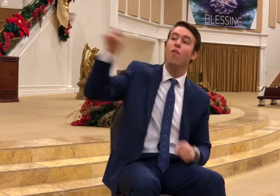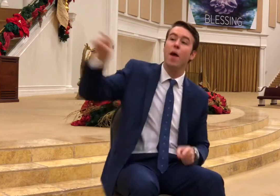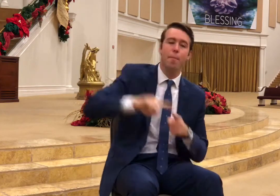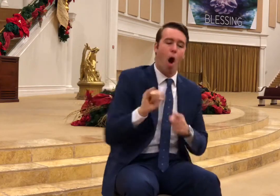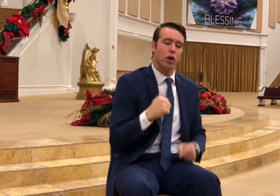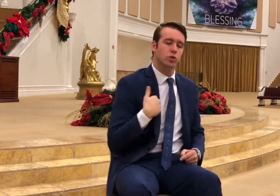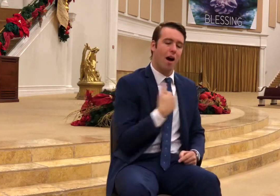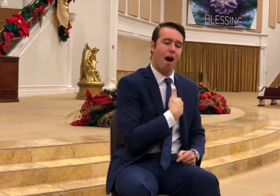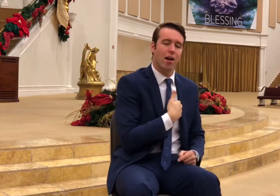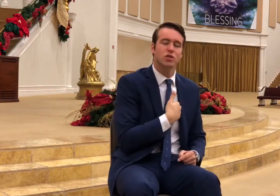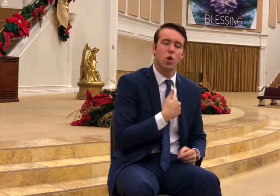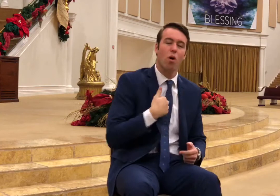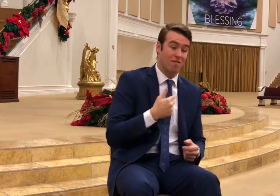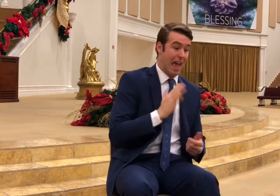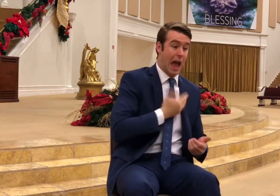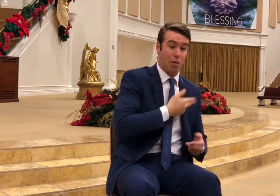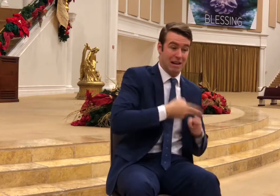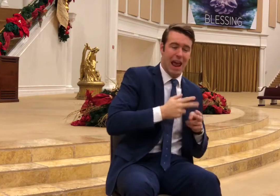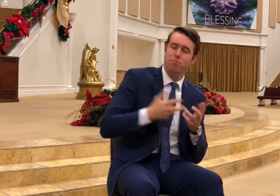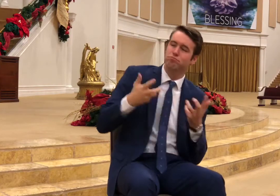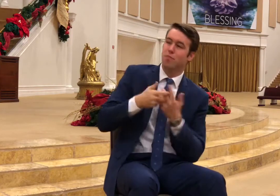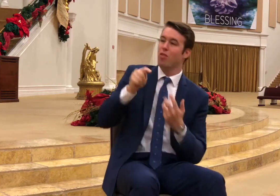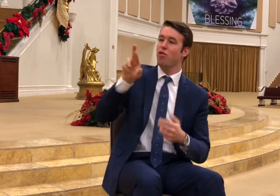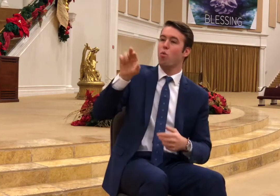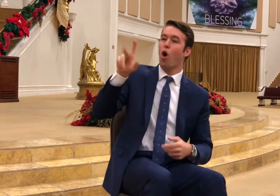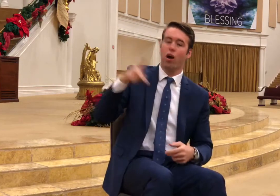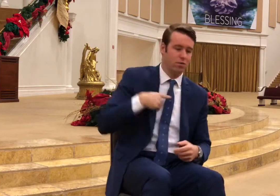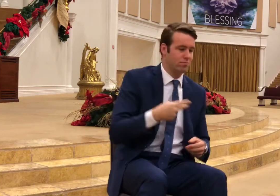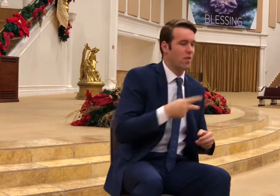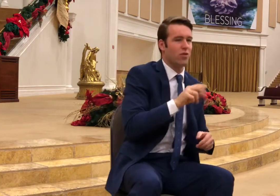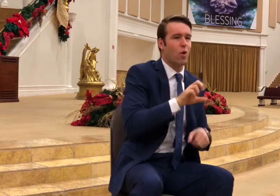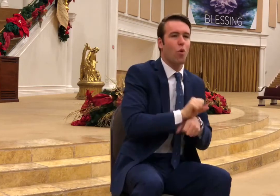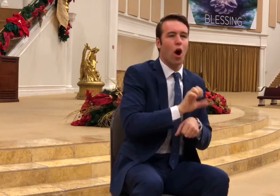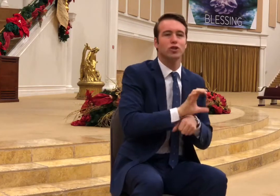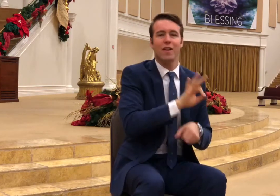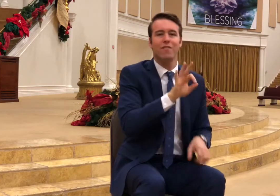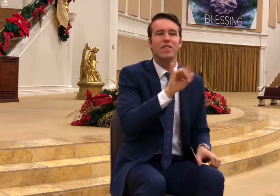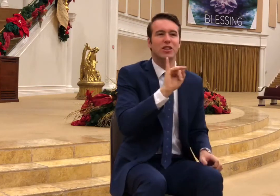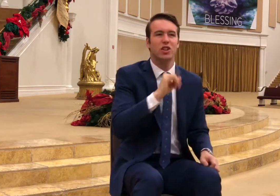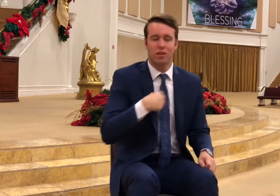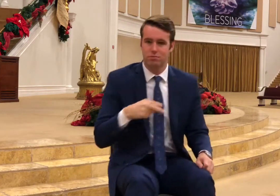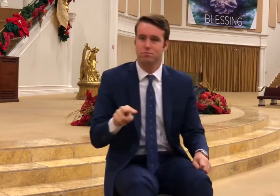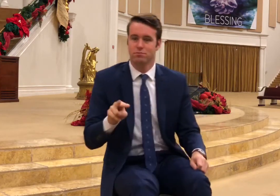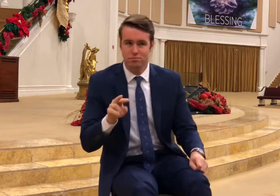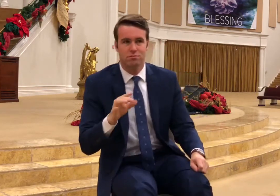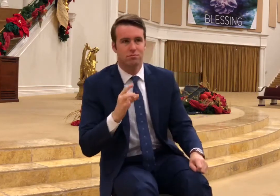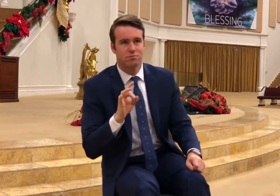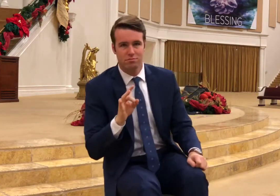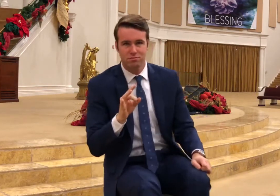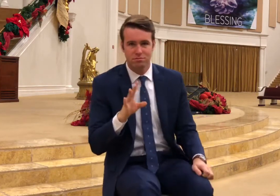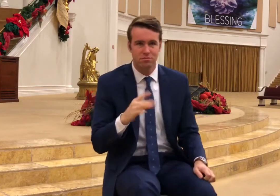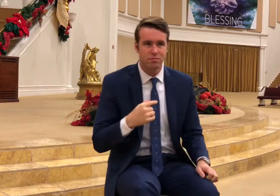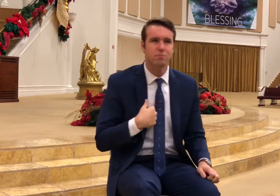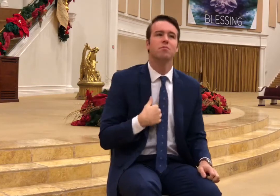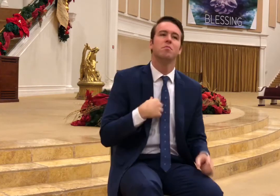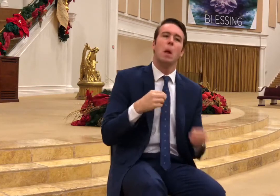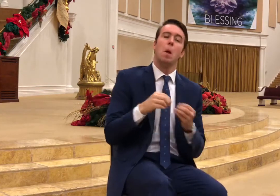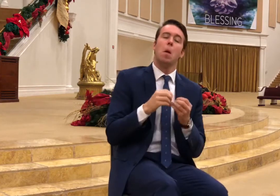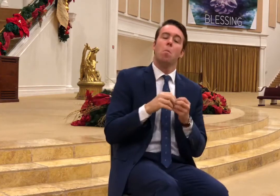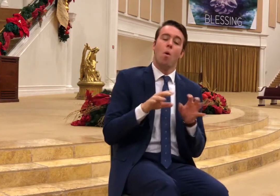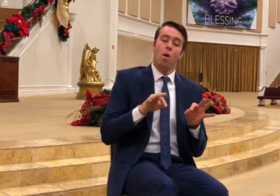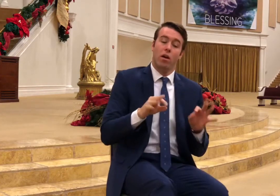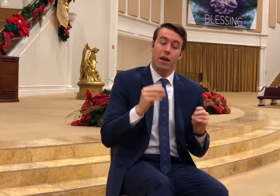you for us, and we want you to be our leader." And so it was kind of a weird moment for me. And as I began to find out, there